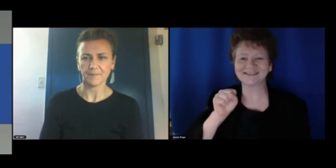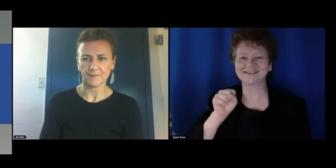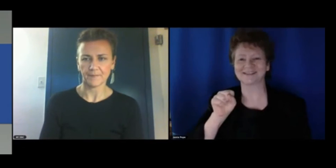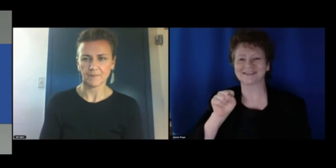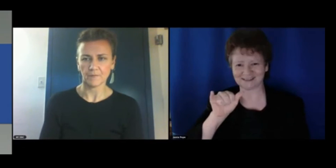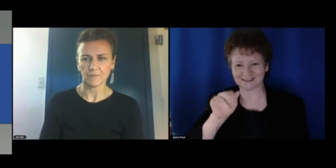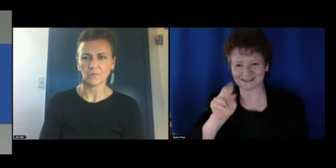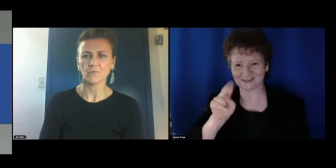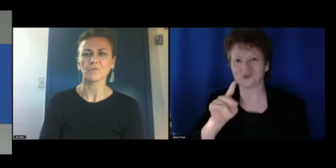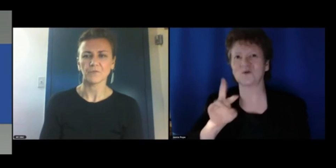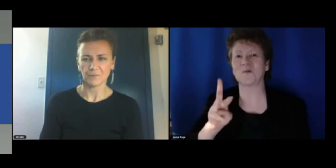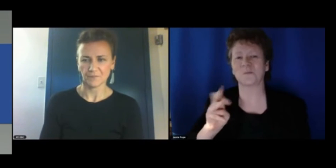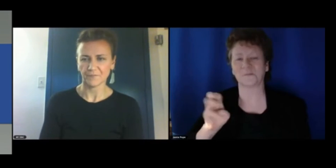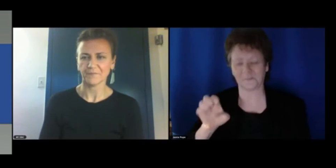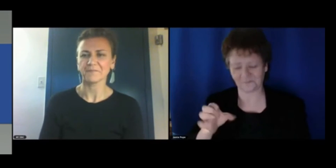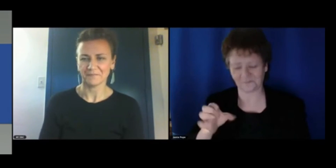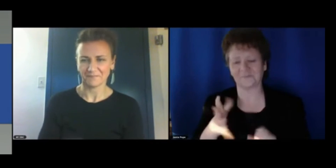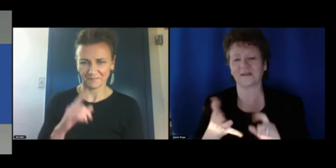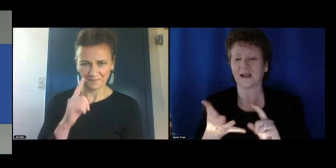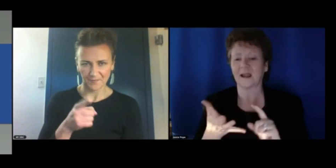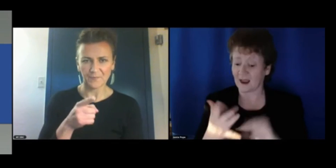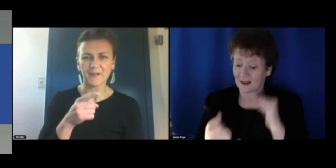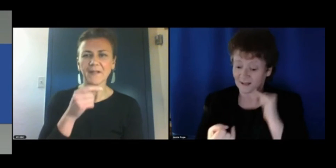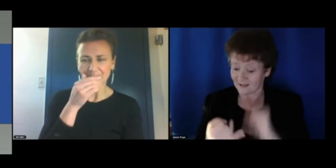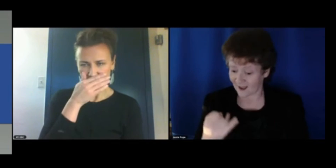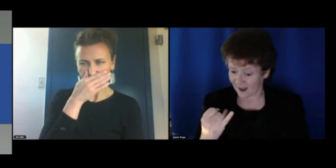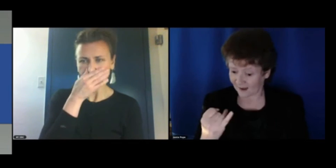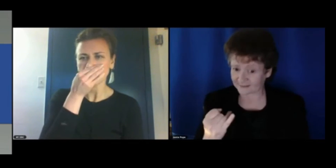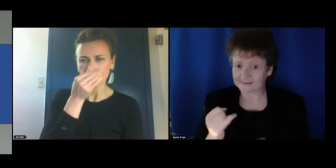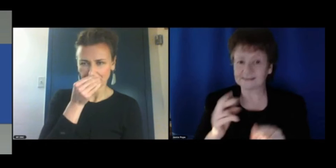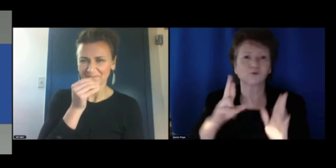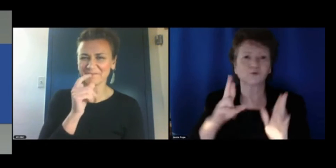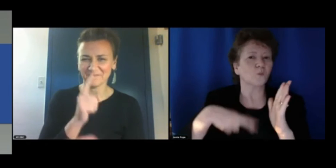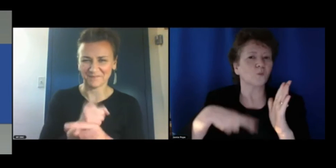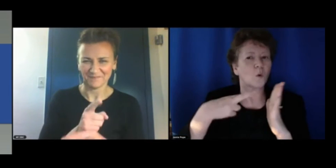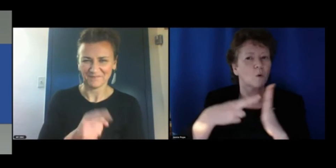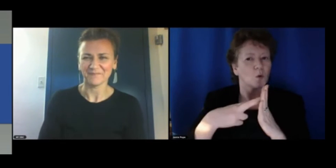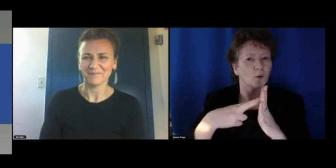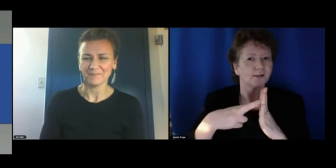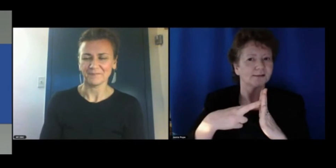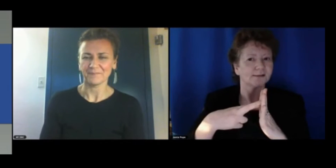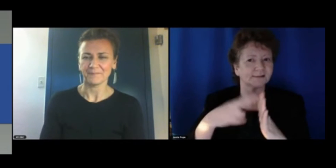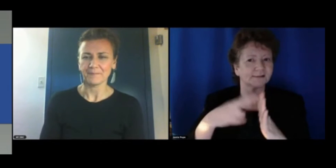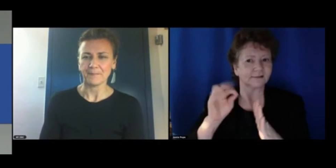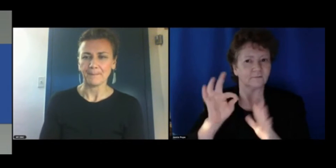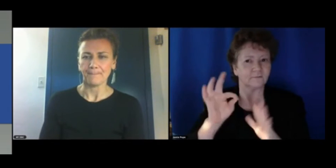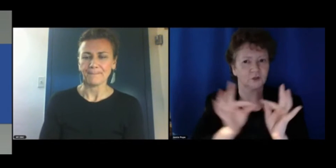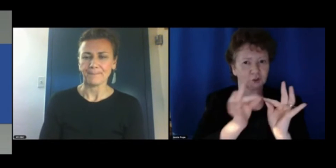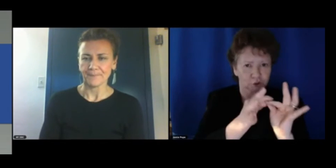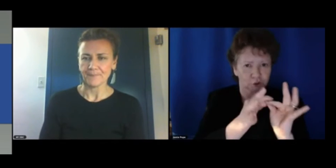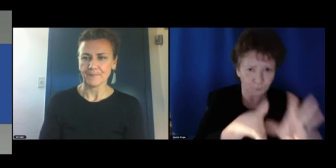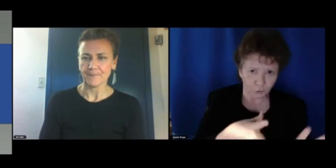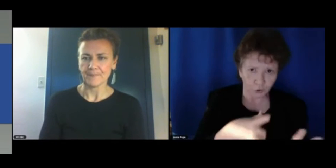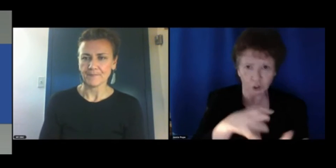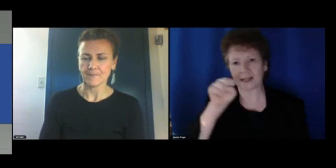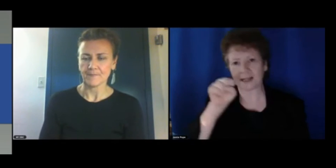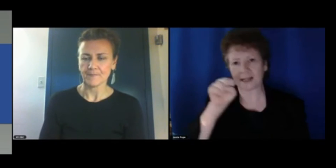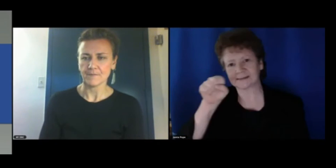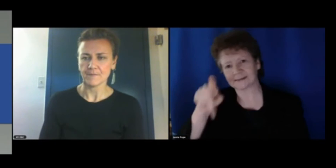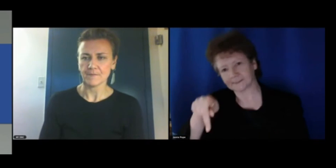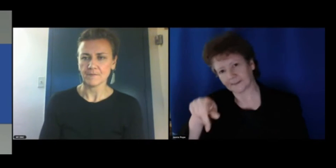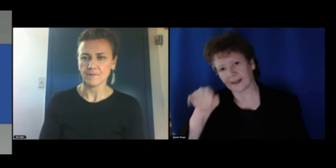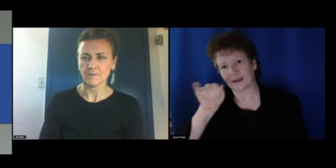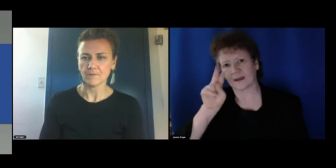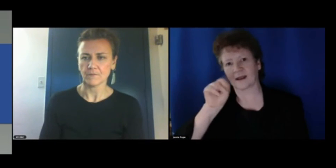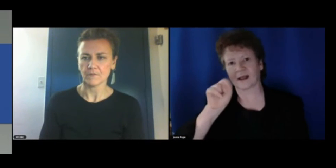research about Usher syndrome and Charge syndrome. And the sixth one is